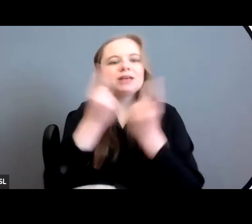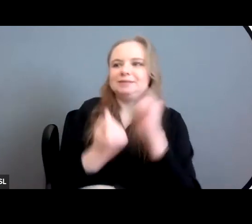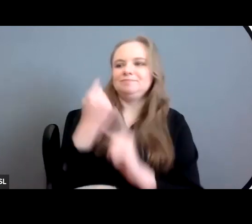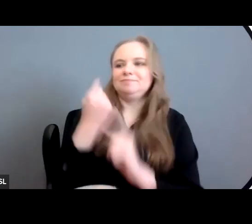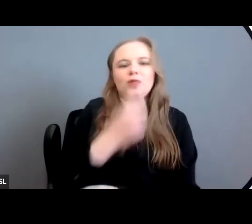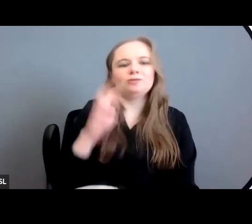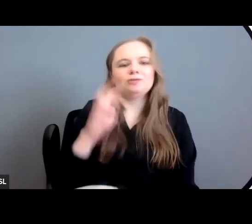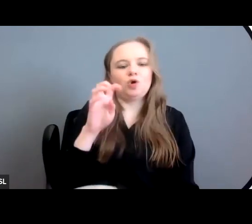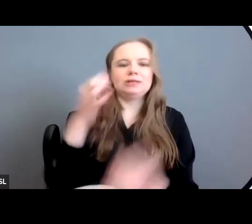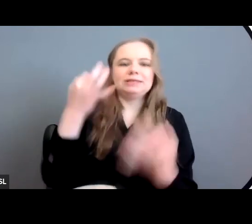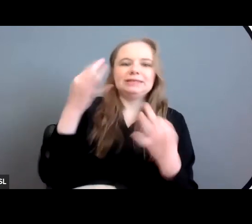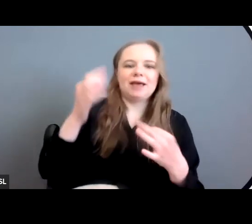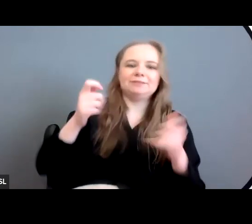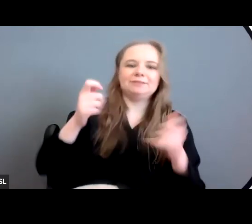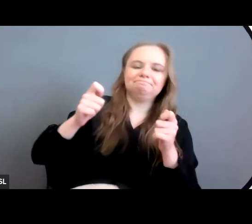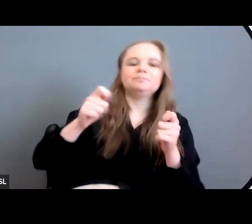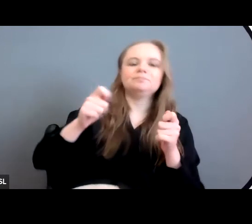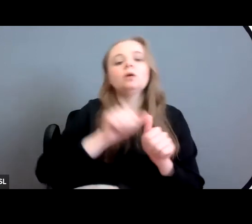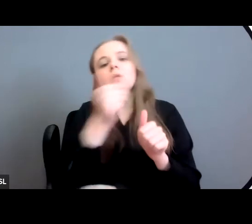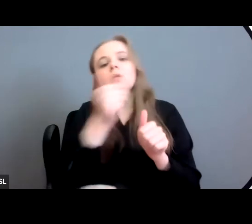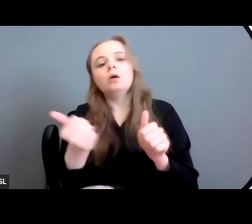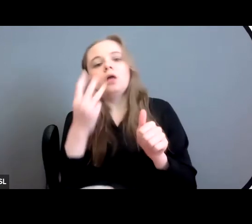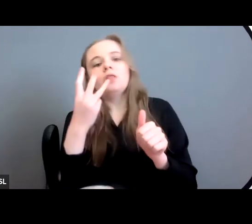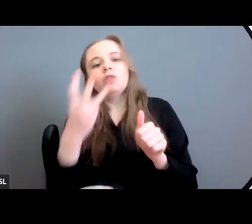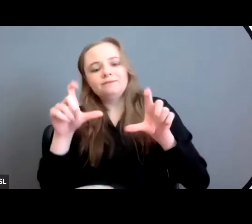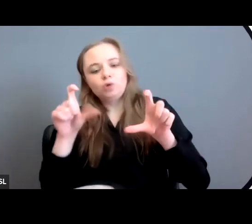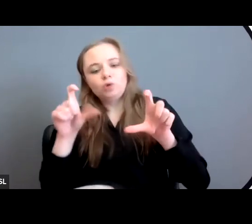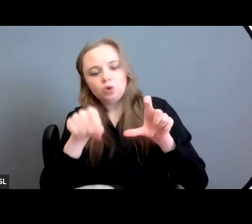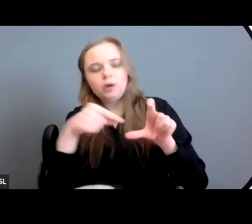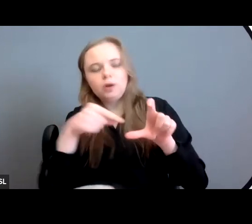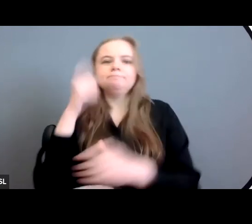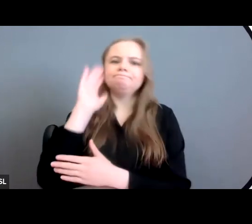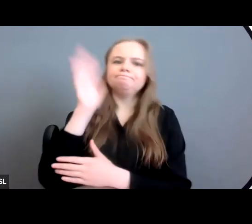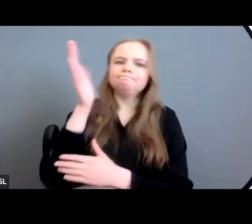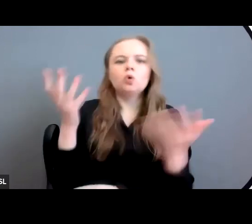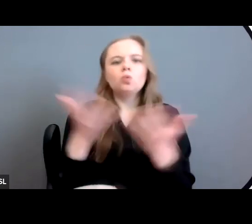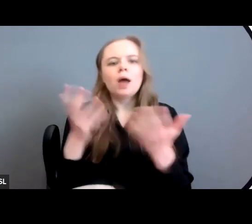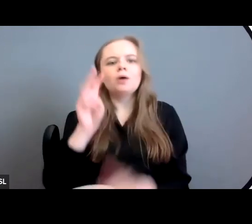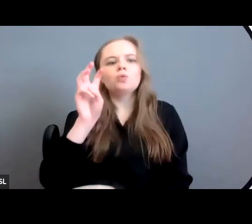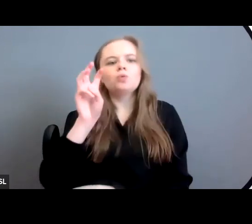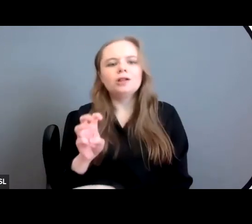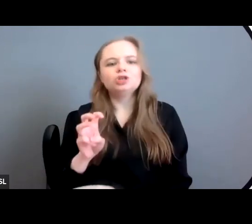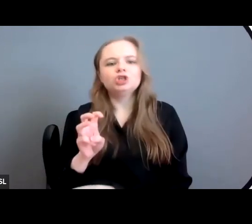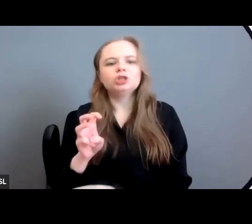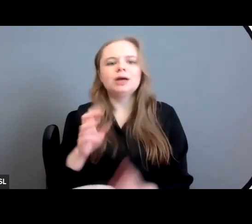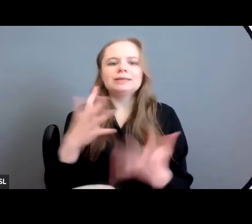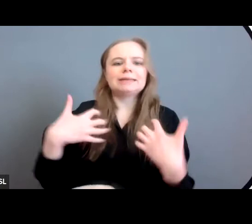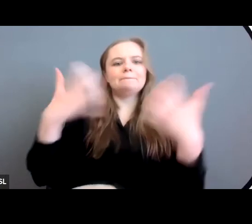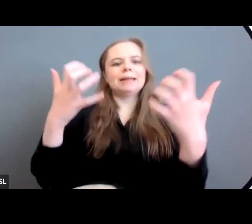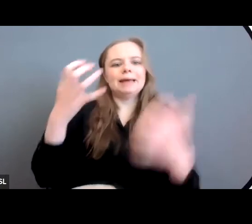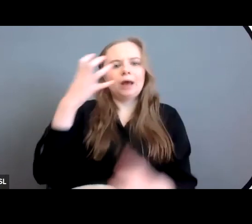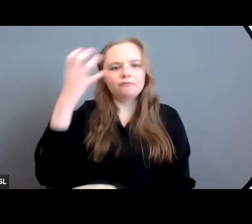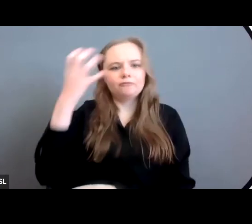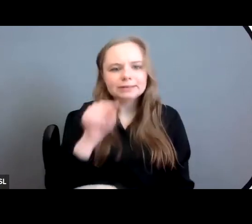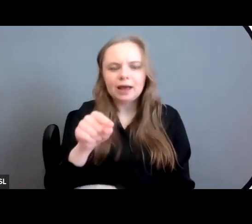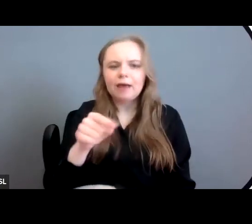third photo is a picture of me speaking at the Welsh Assembly government about having a rare disease. And the fourth